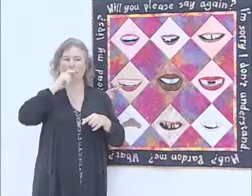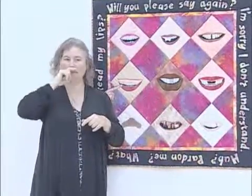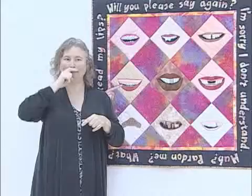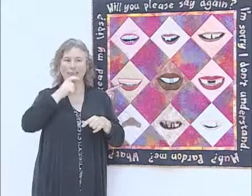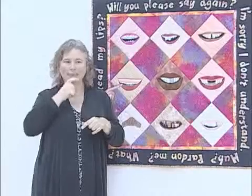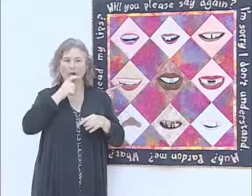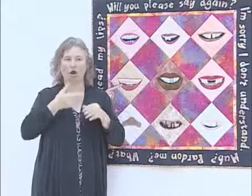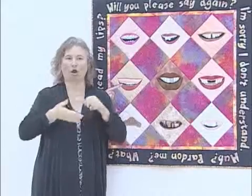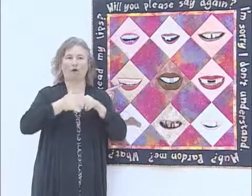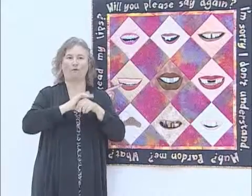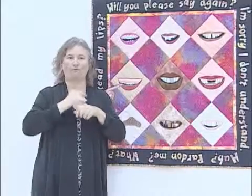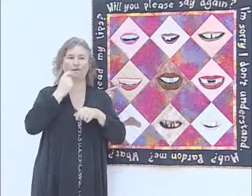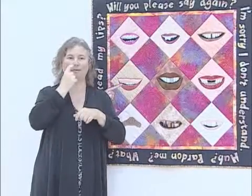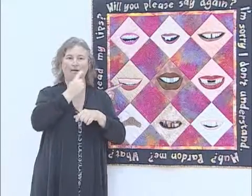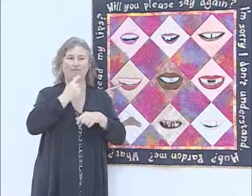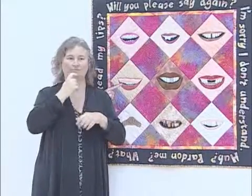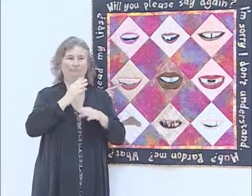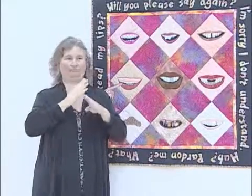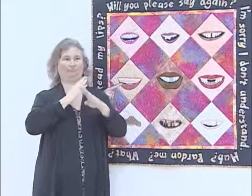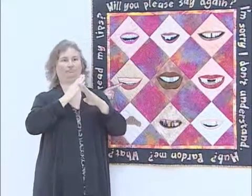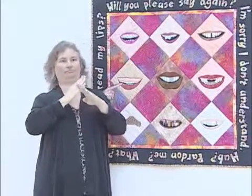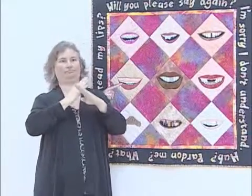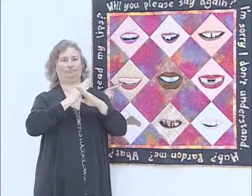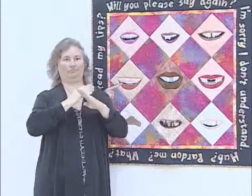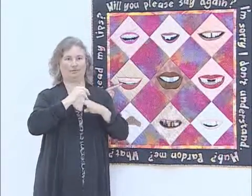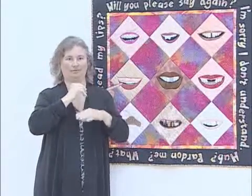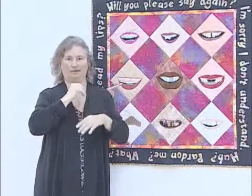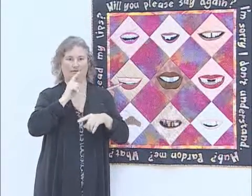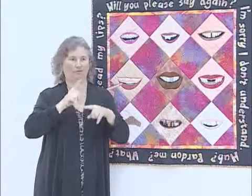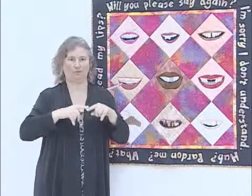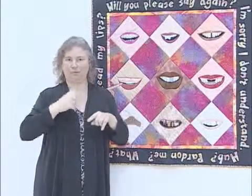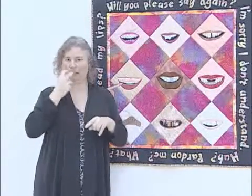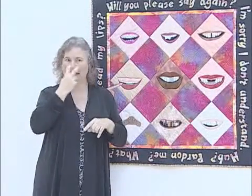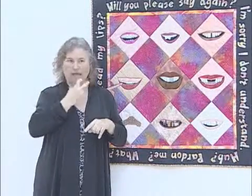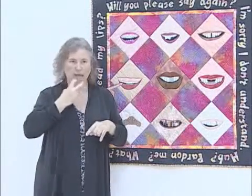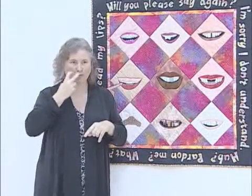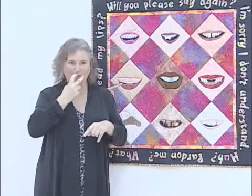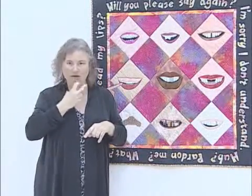have, men with mustaches that cover up their upper lip, preventing me from being able to lip read.